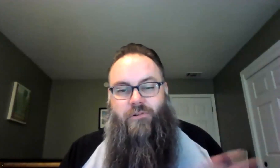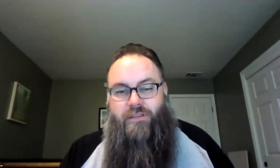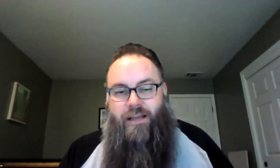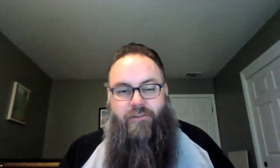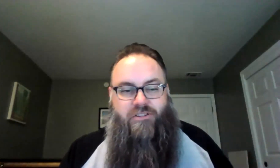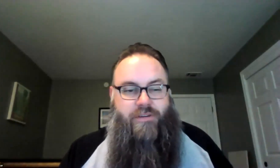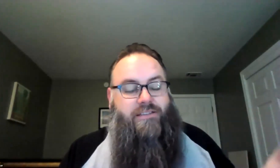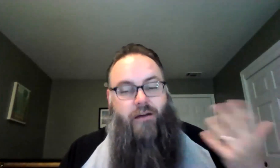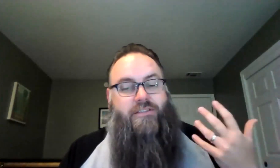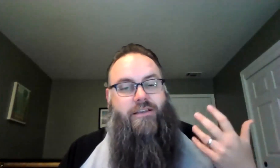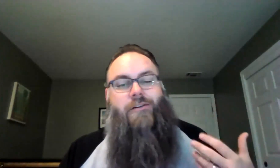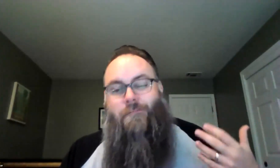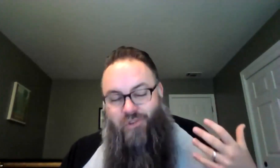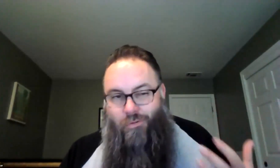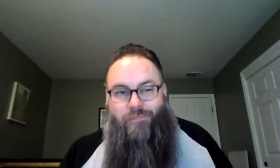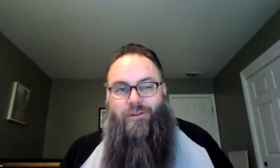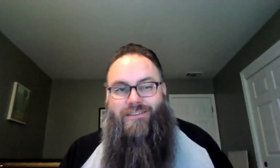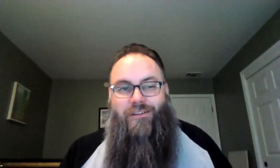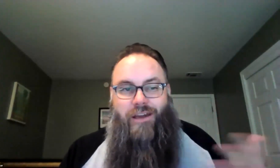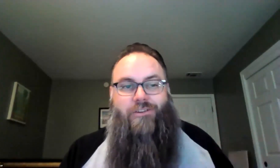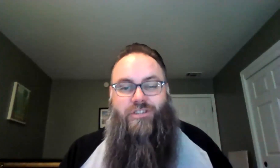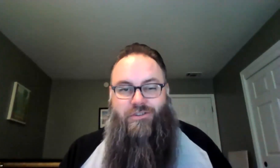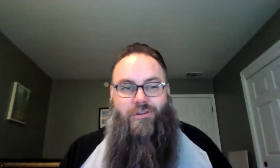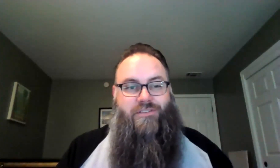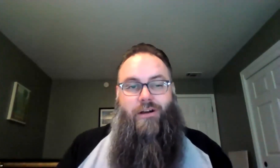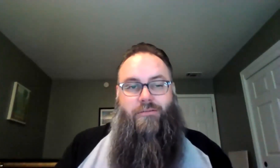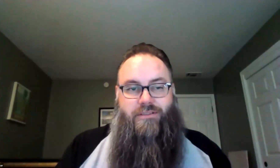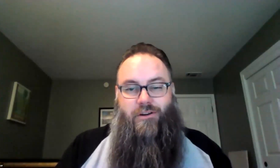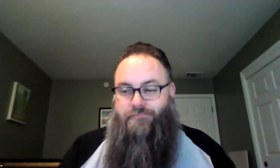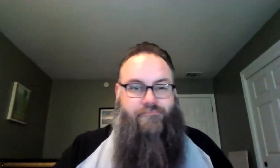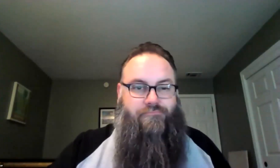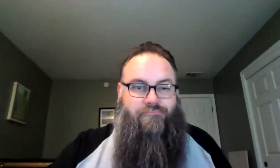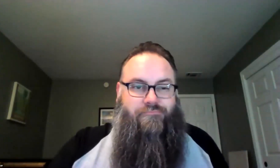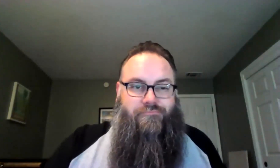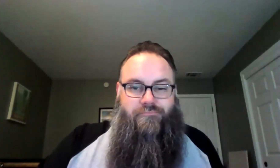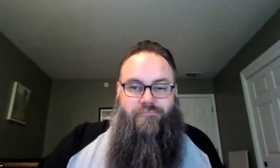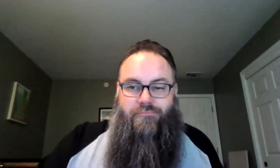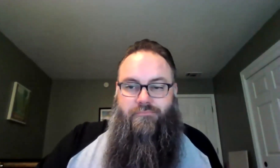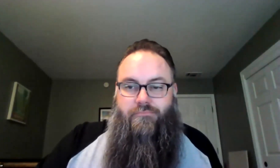to have someone with this type of expertise. And obviously, Rima brings a lot of energy to it as well. So